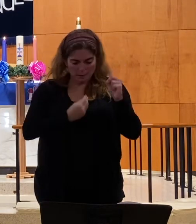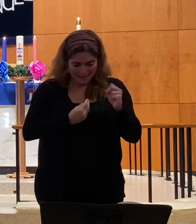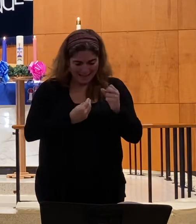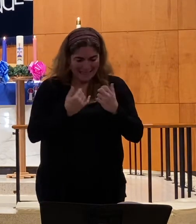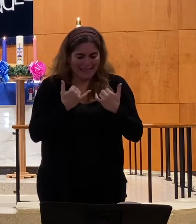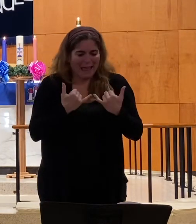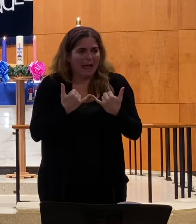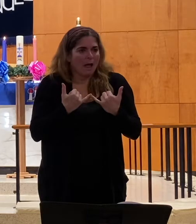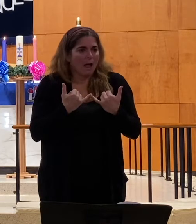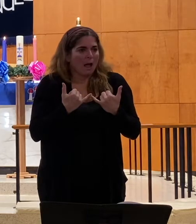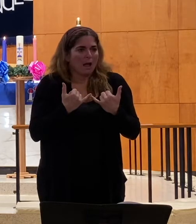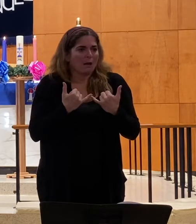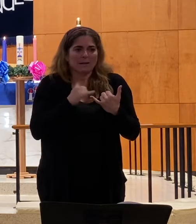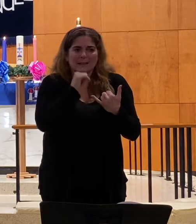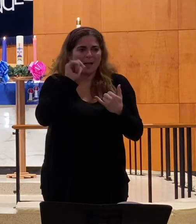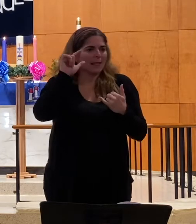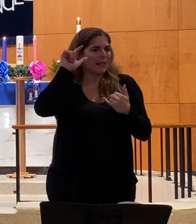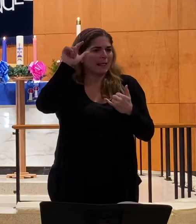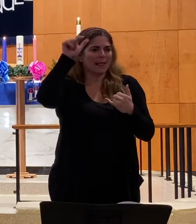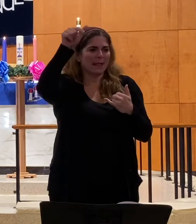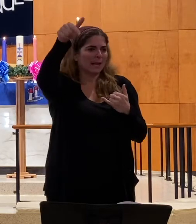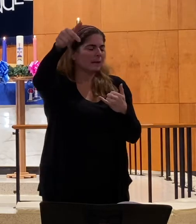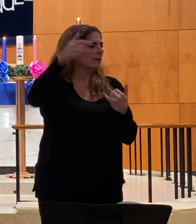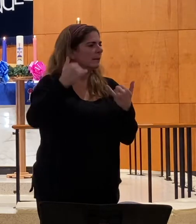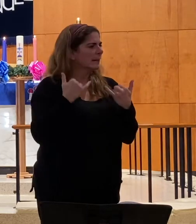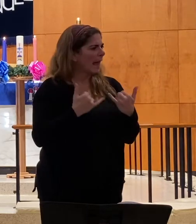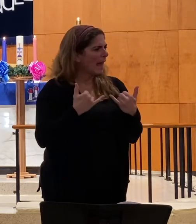world, as it should be.